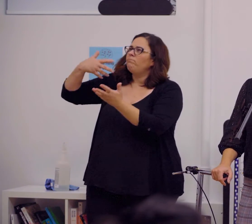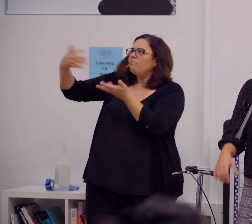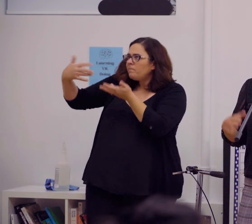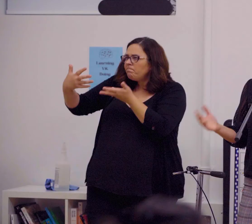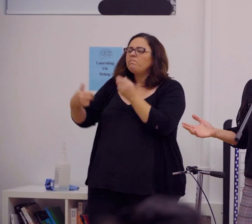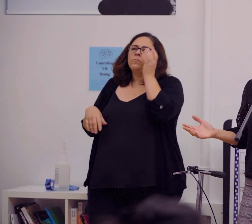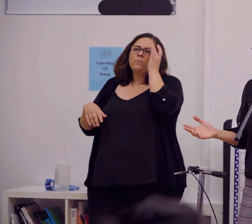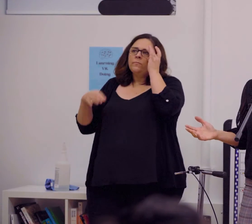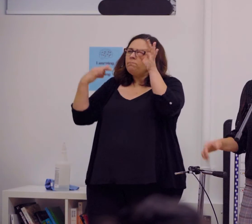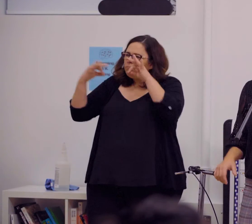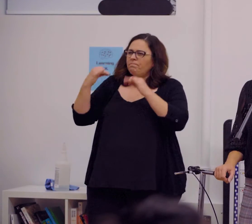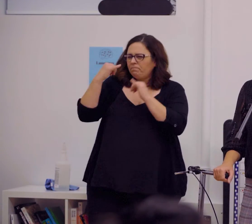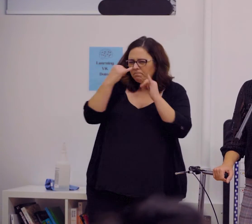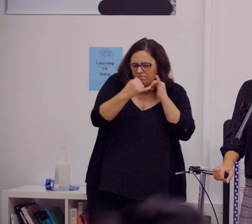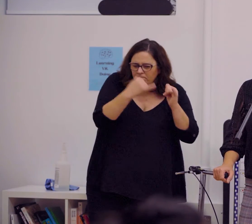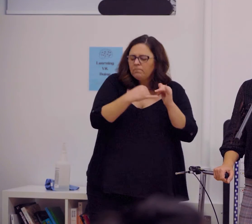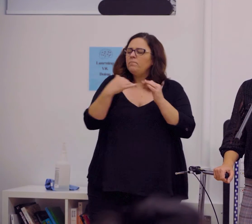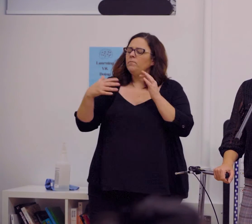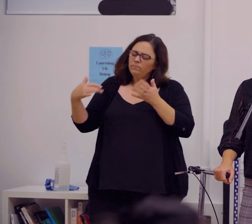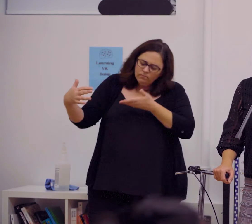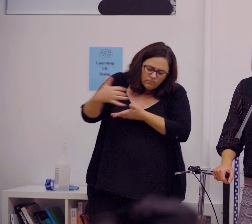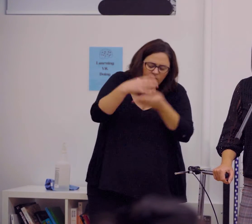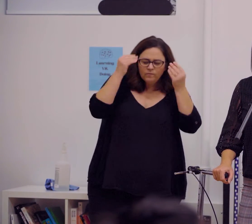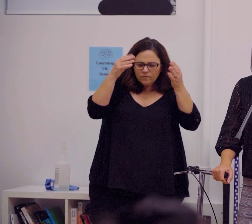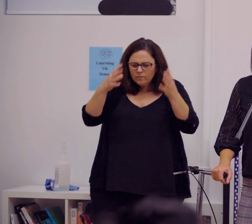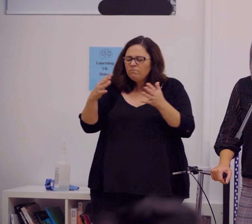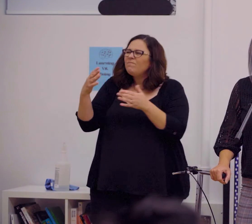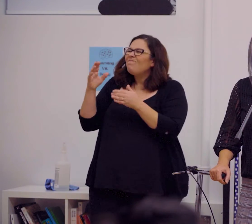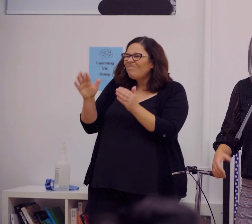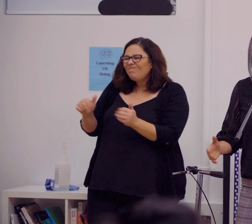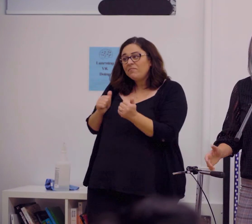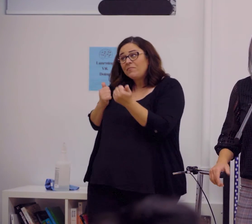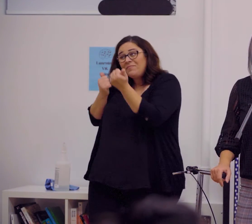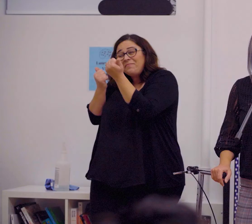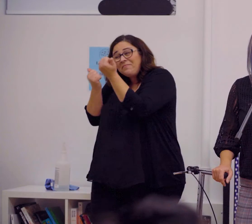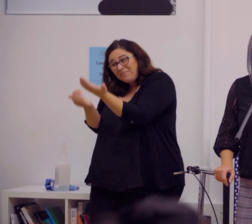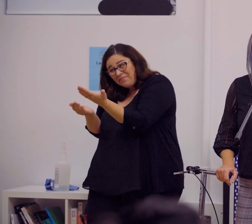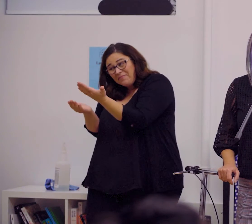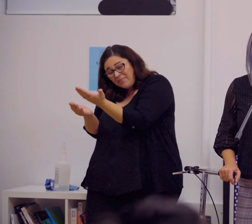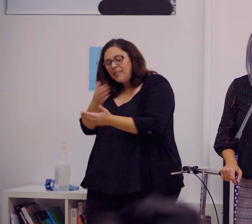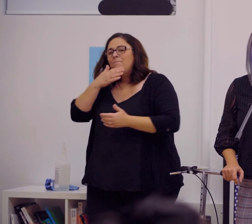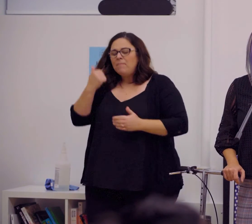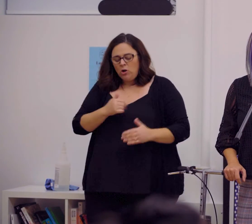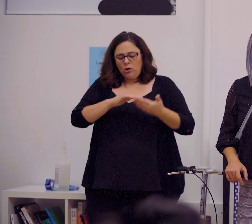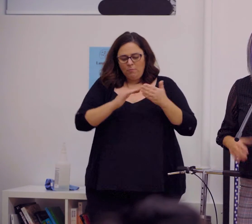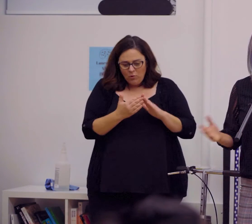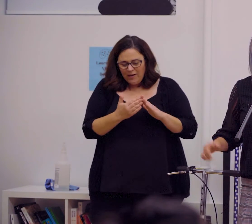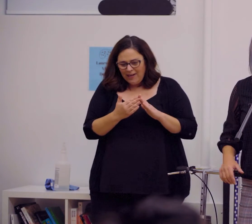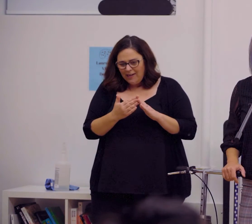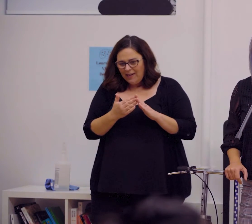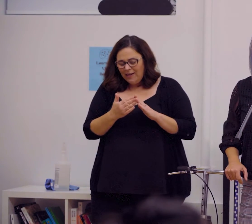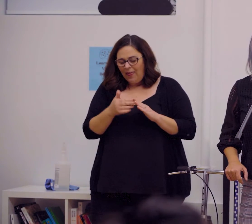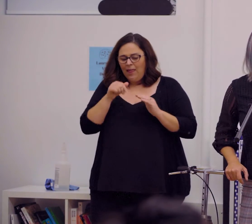told him, you know, the work I'd undertaken since the last time we spoke. And I suggested that going about working with communities in the way that